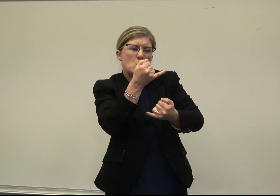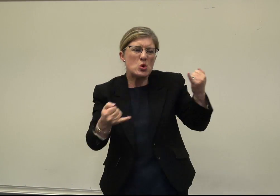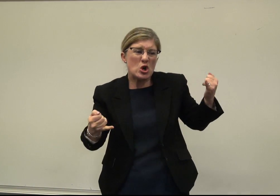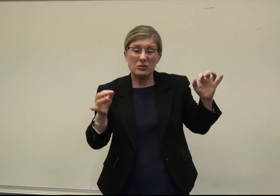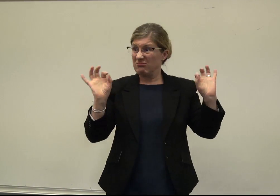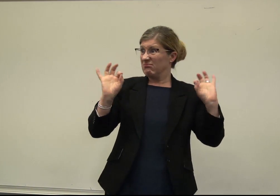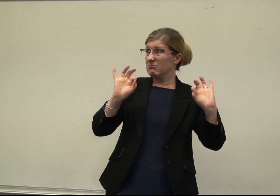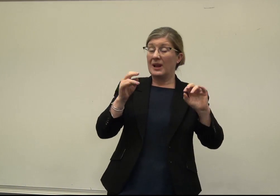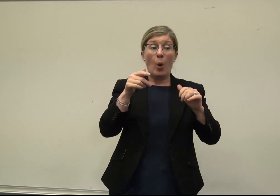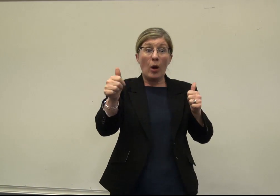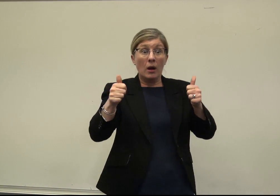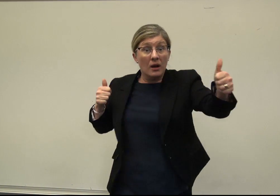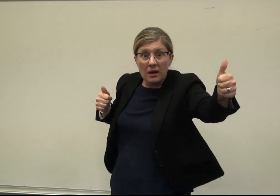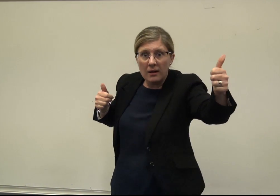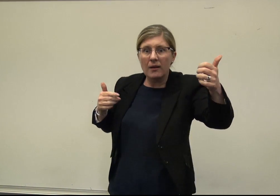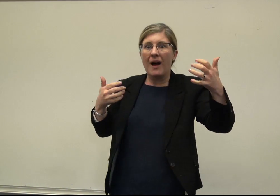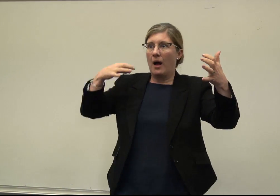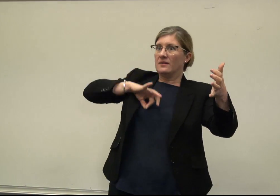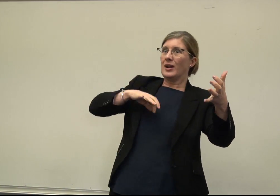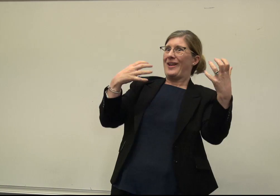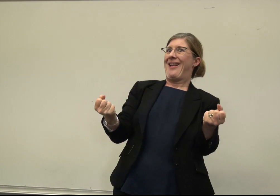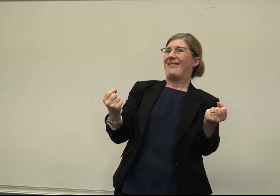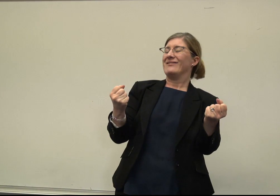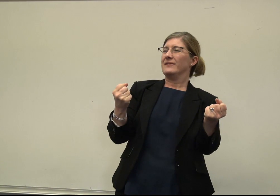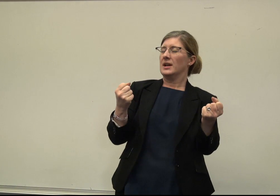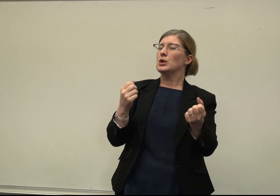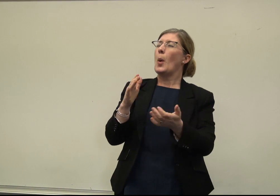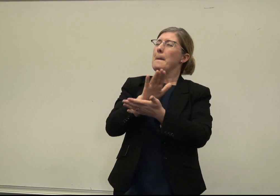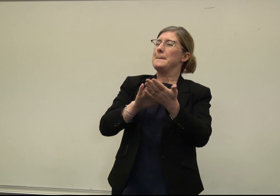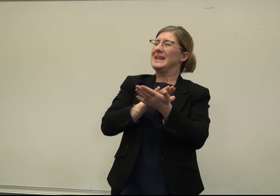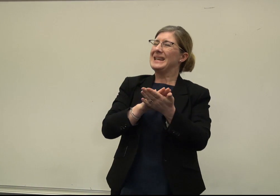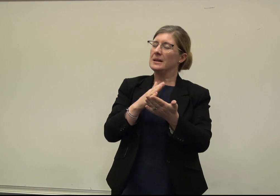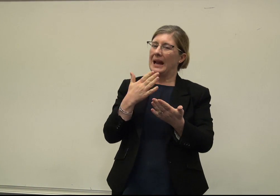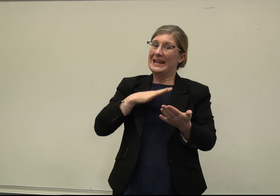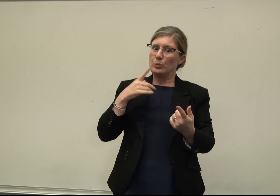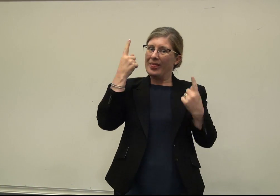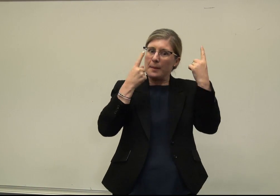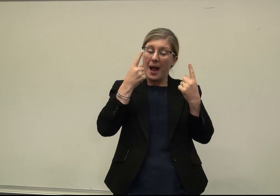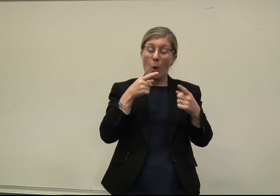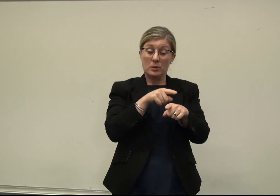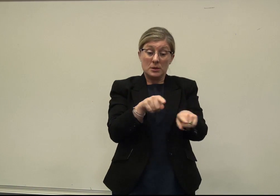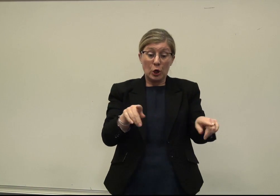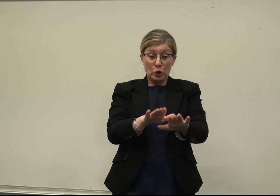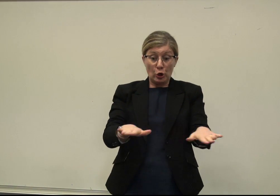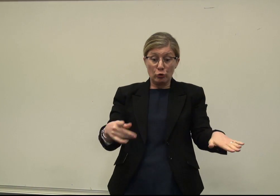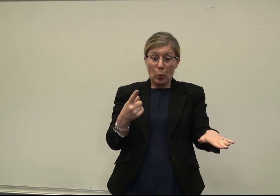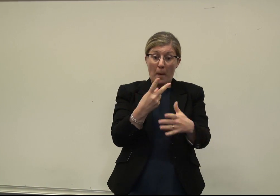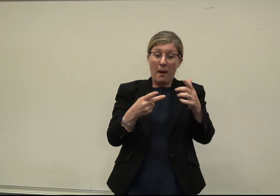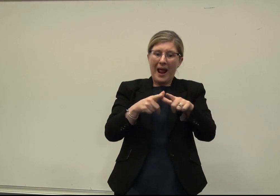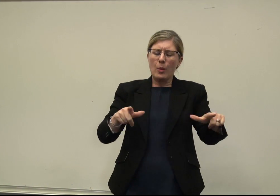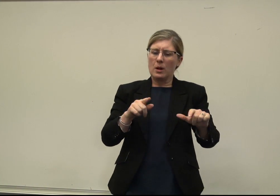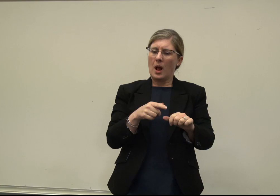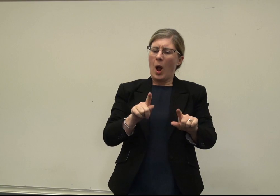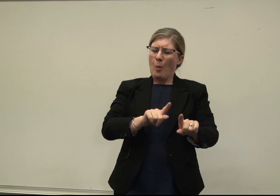can play a role. So the question is, what do bilingual children need in order to get these